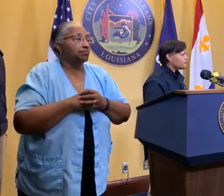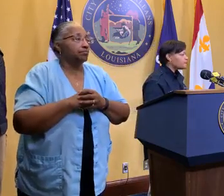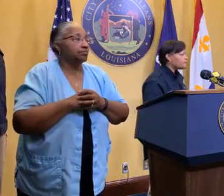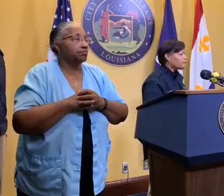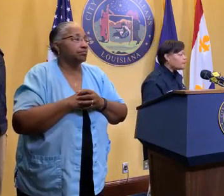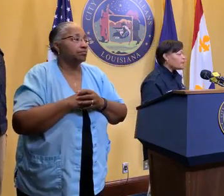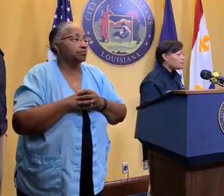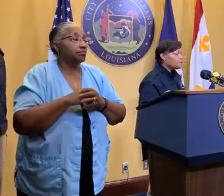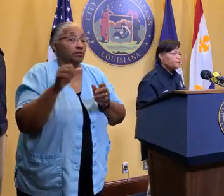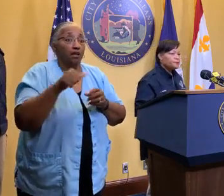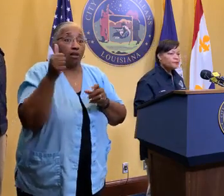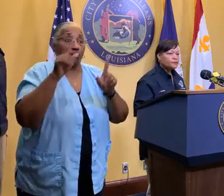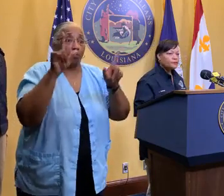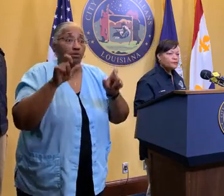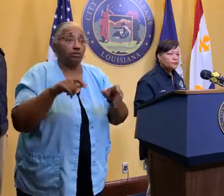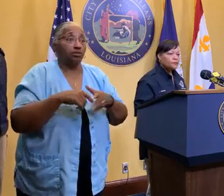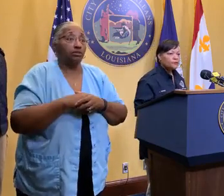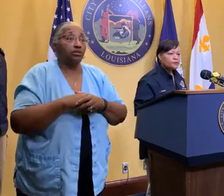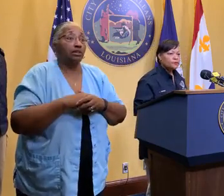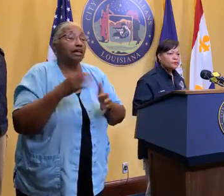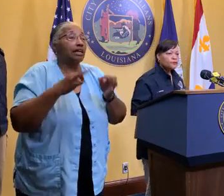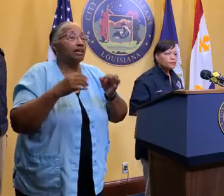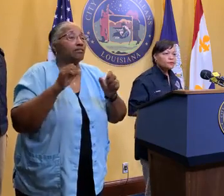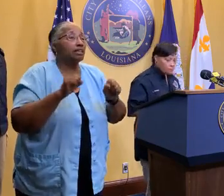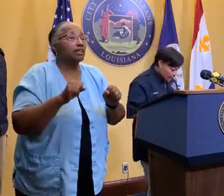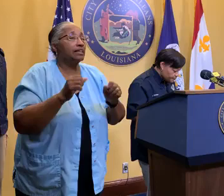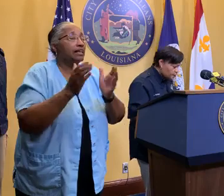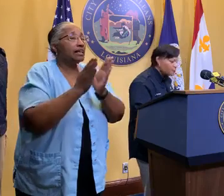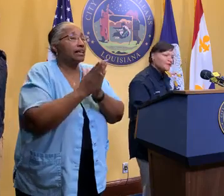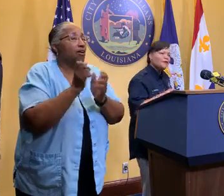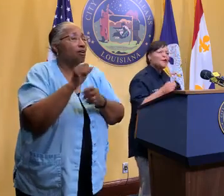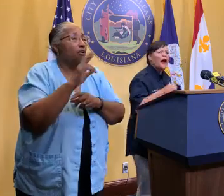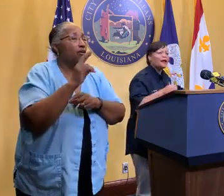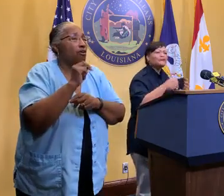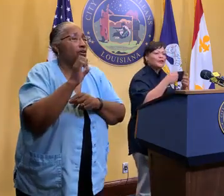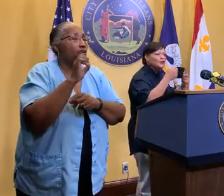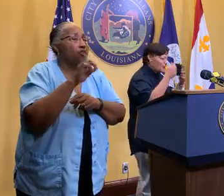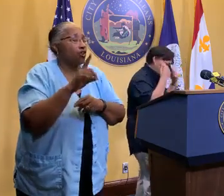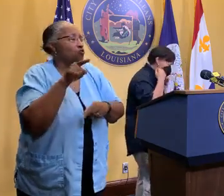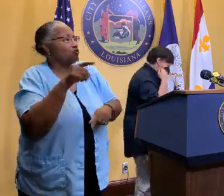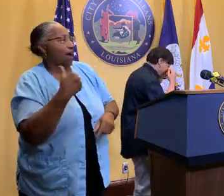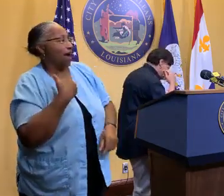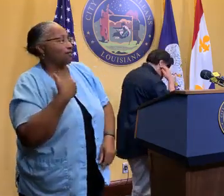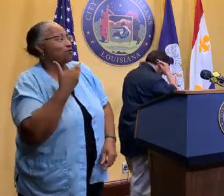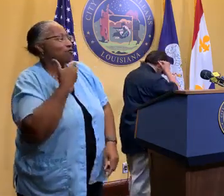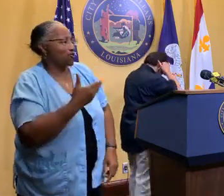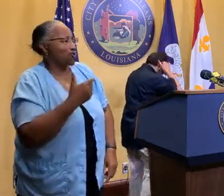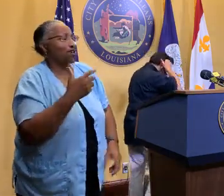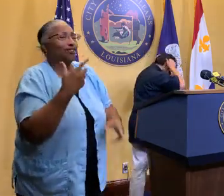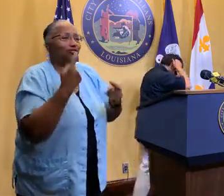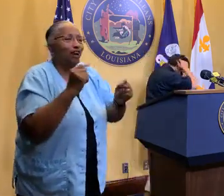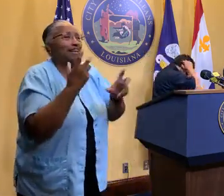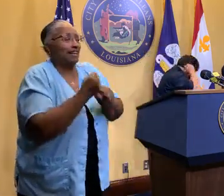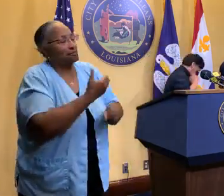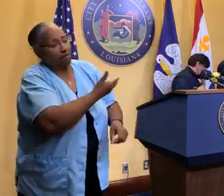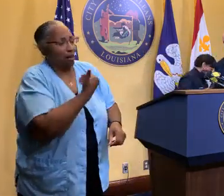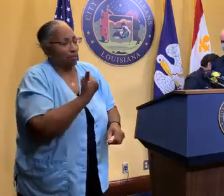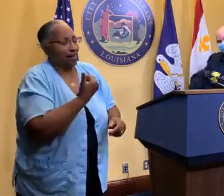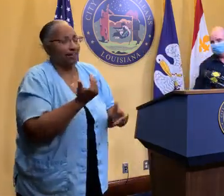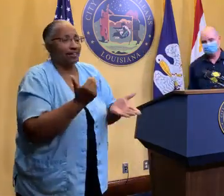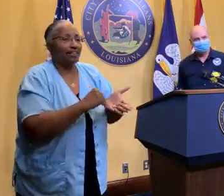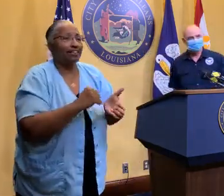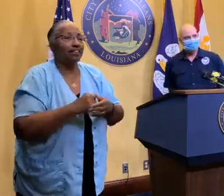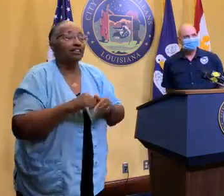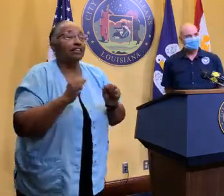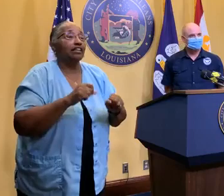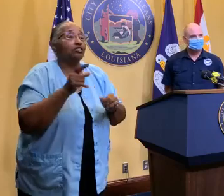I'm good. Other questions? If I can have Mr. Arnold follow up. Absolutely. See, you got them good. I'm just trying to. Can you further explain